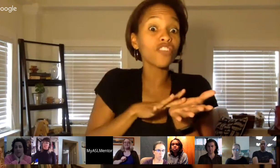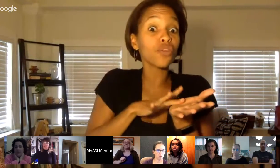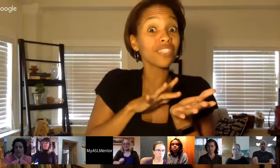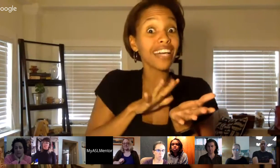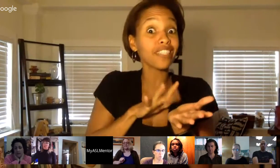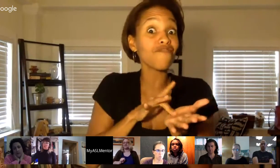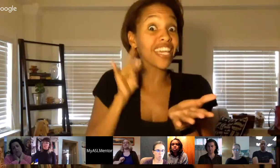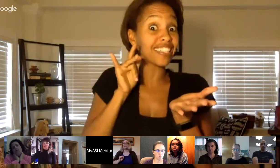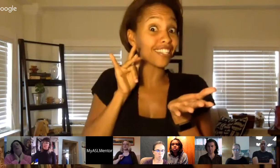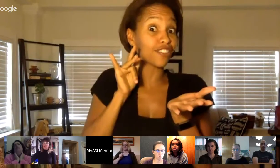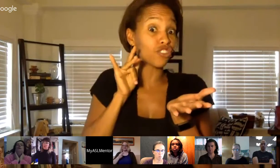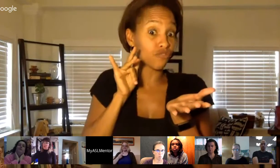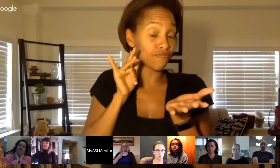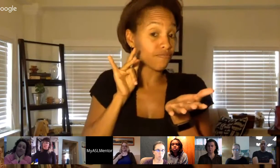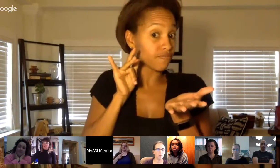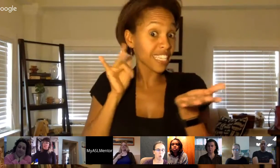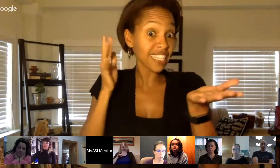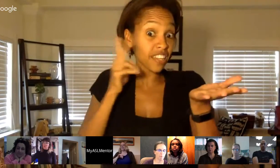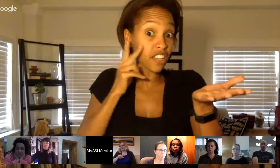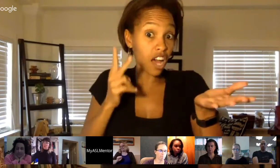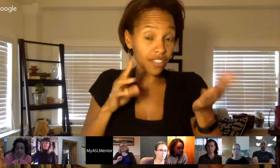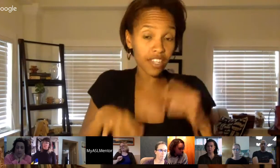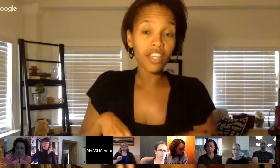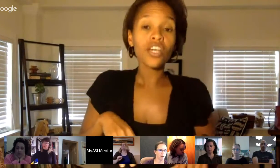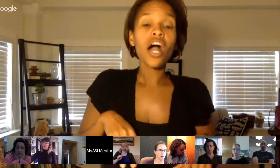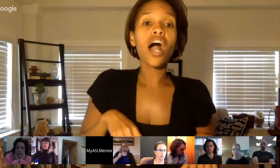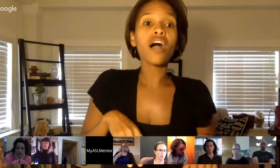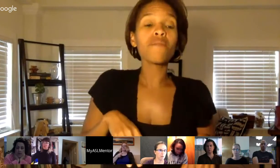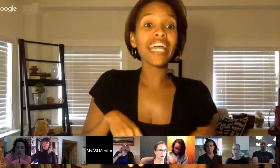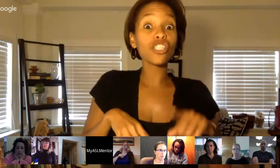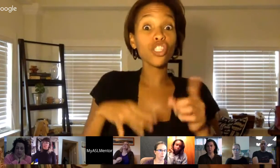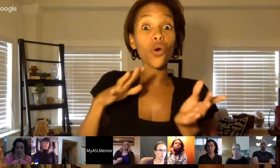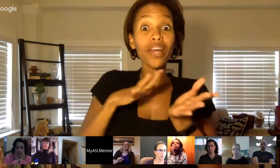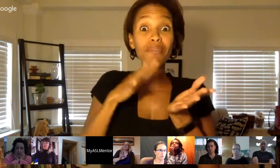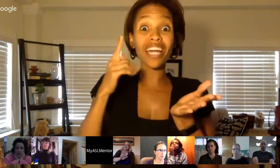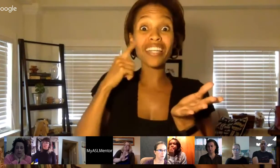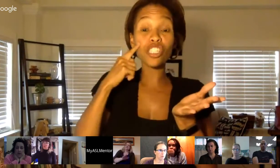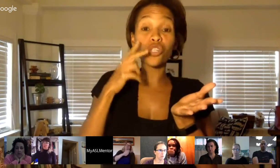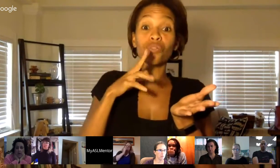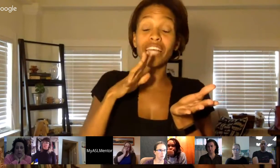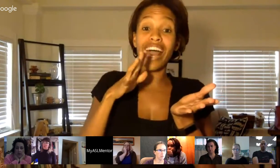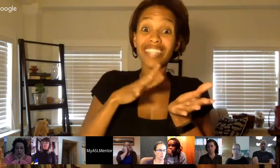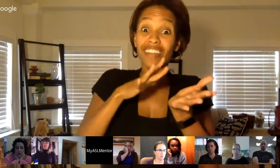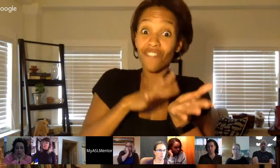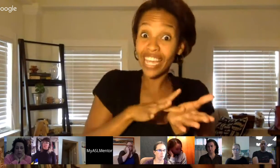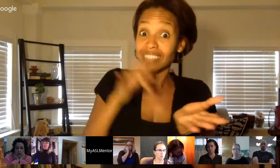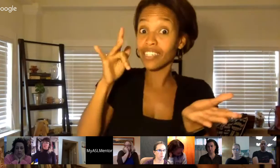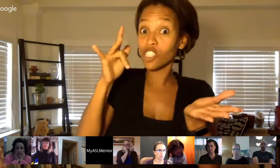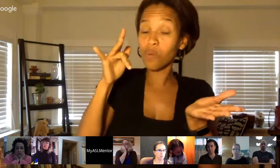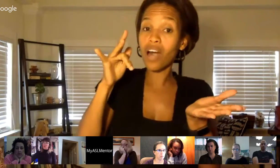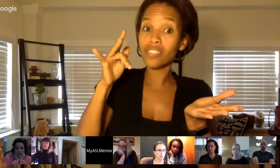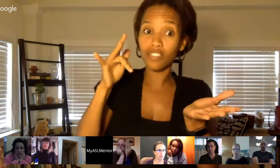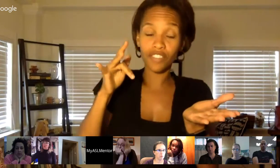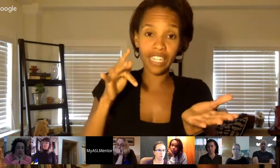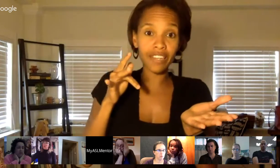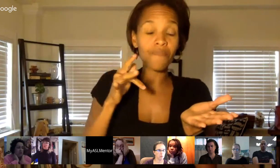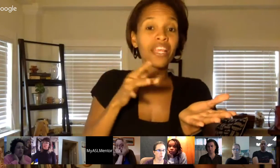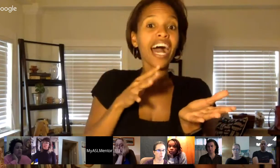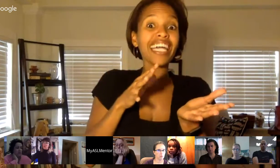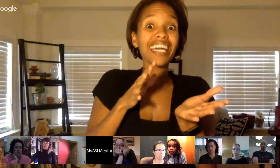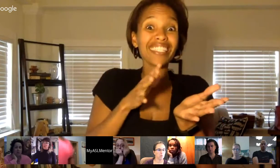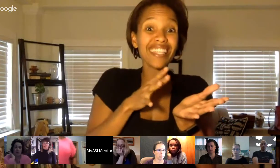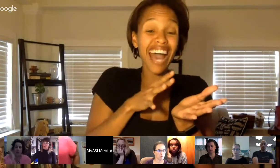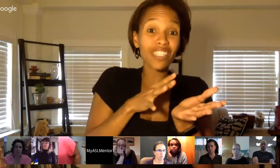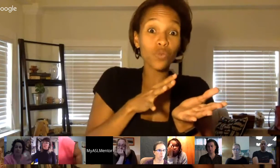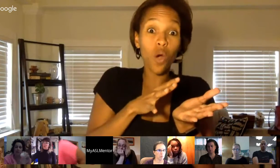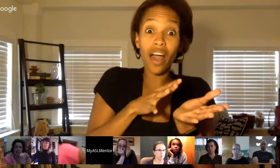it's often used as an advantage. I see that a lot. And so because it's used as advantage positively,